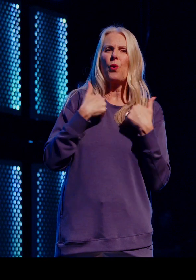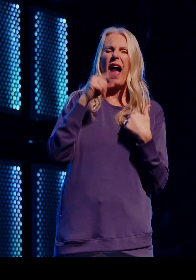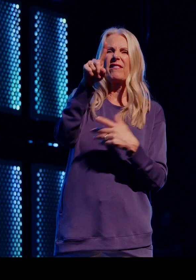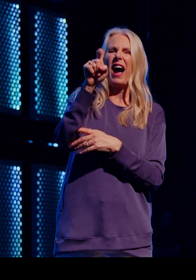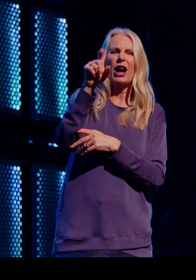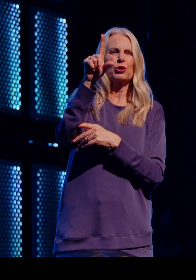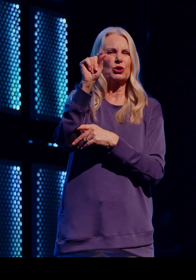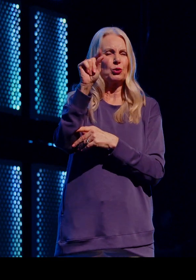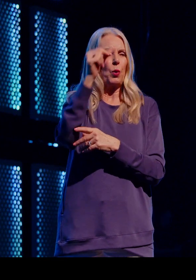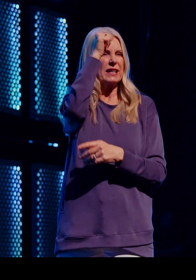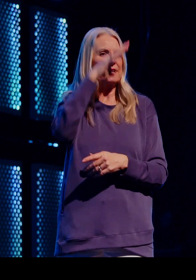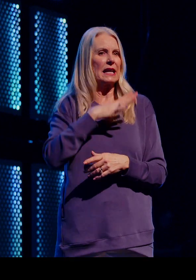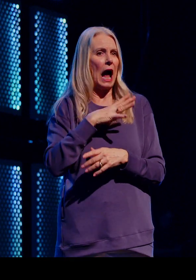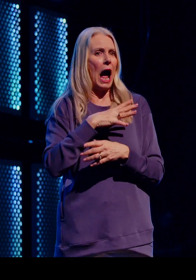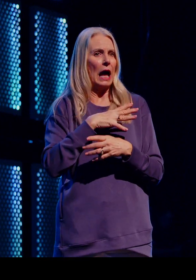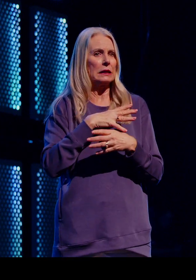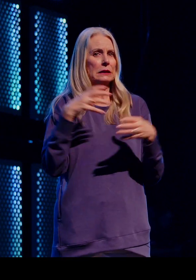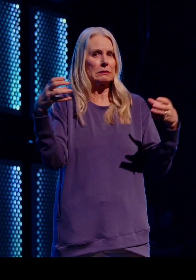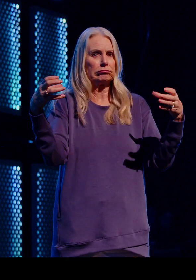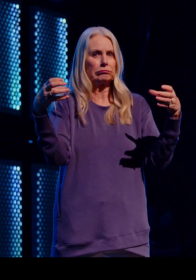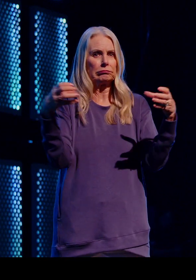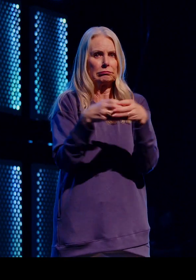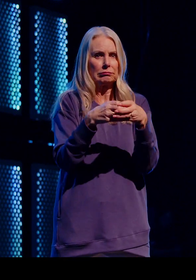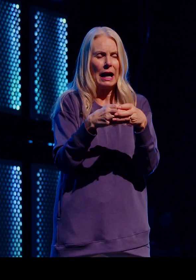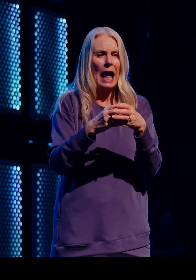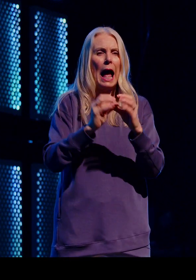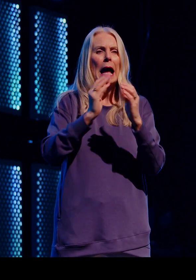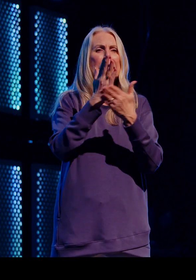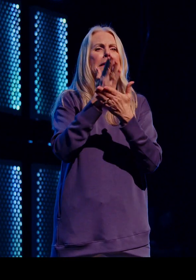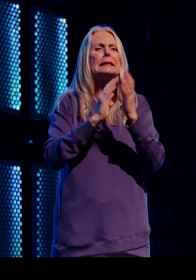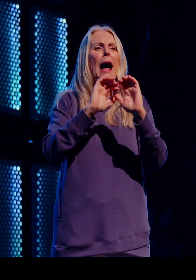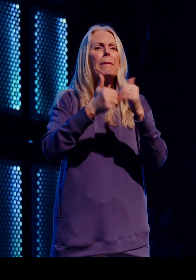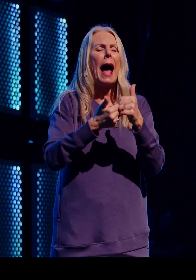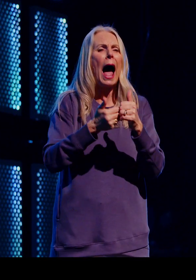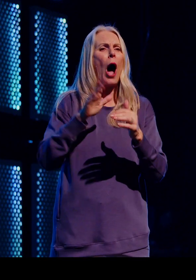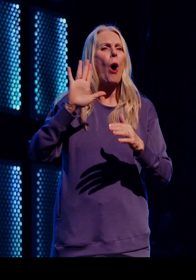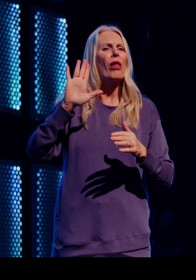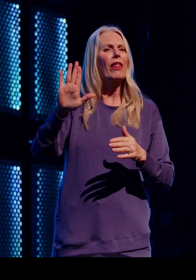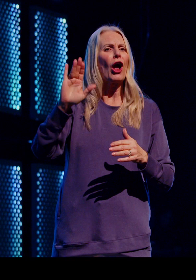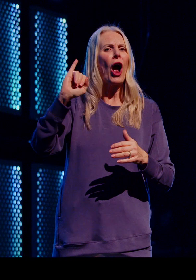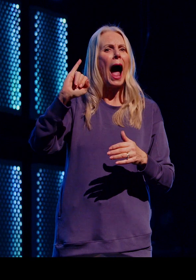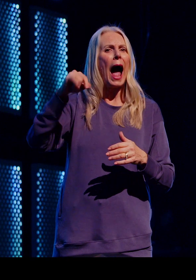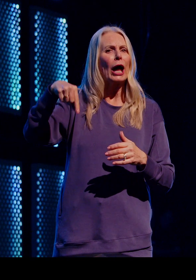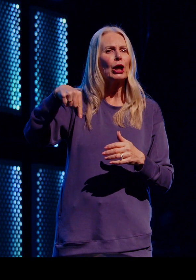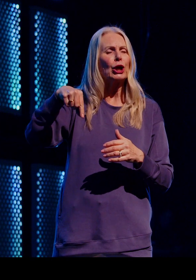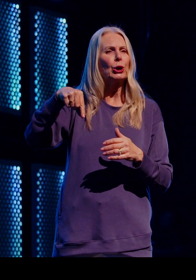120 guys together, somehow their IQ gets lower.